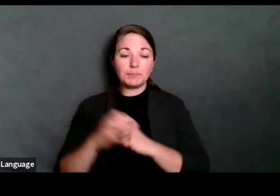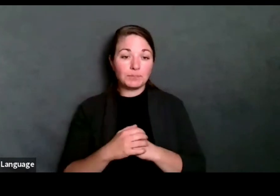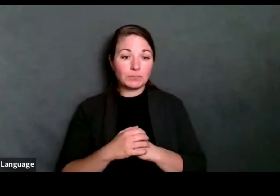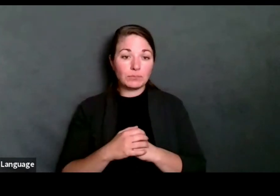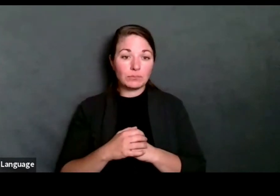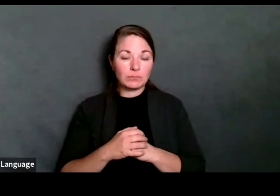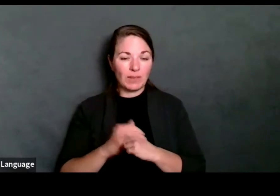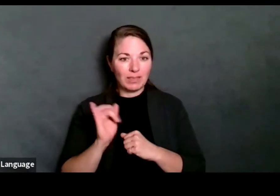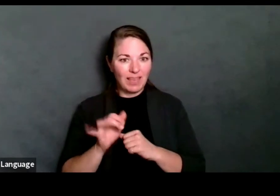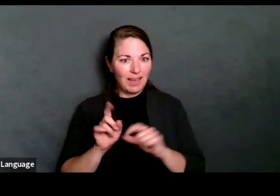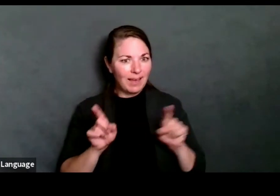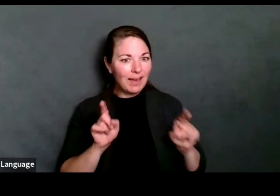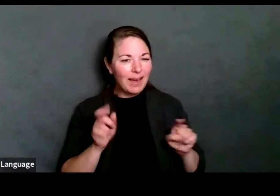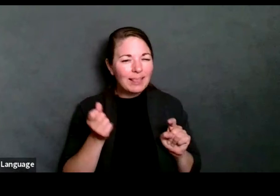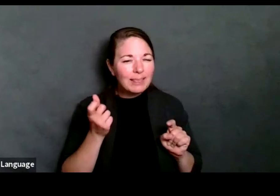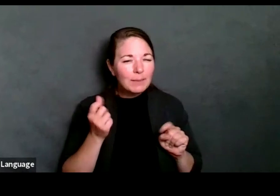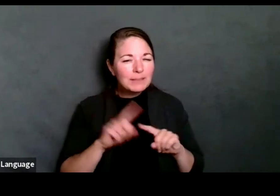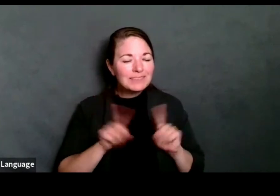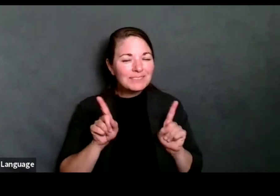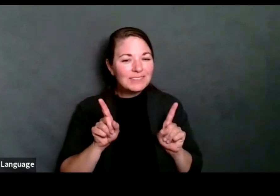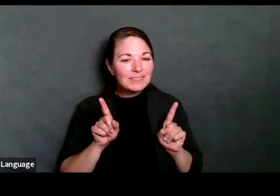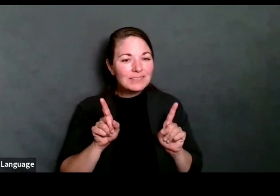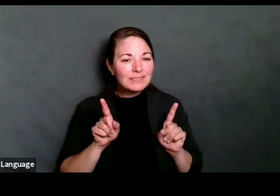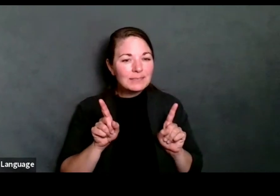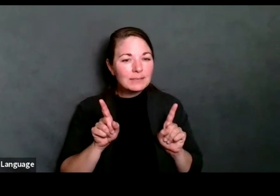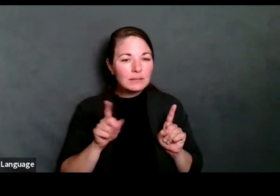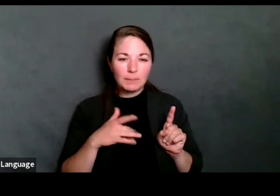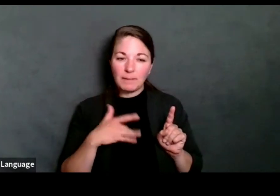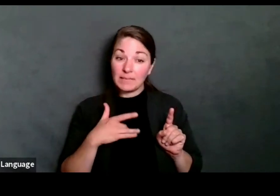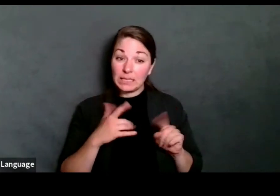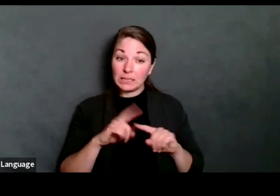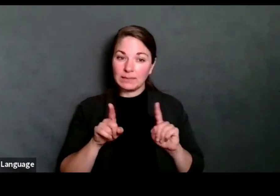big difference in how it feels to hear that sentence.